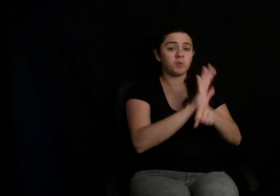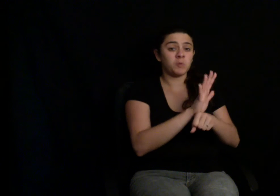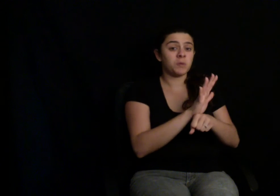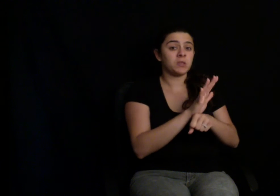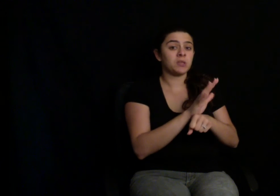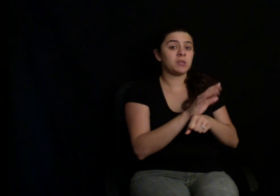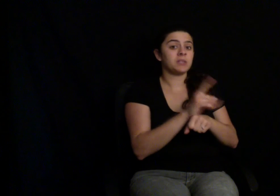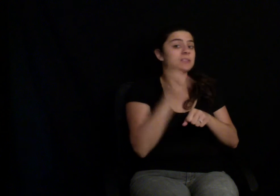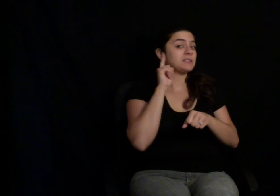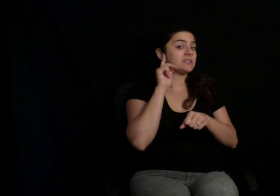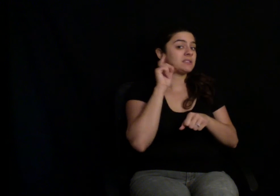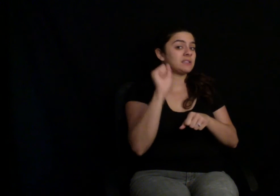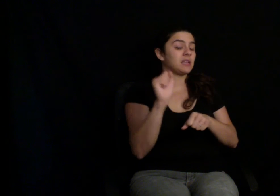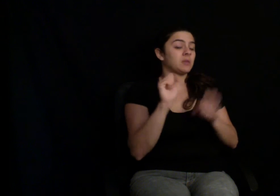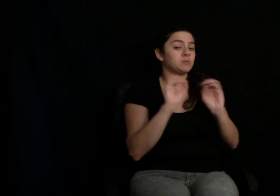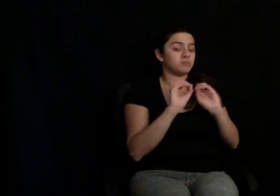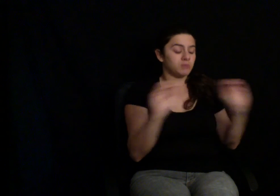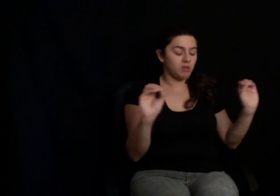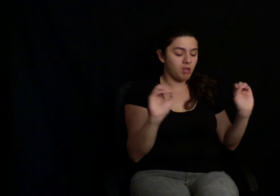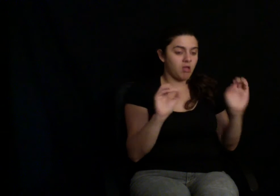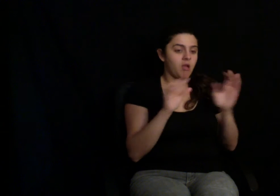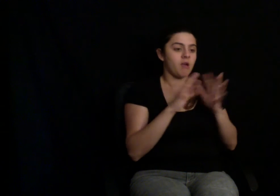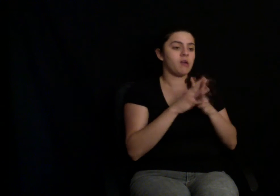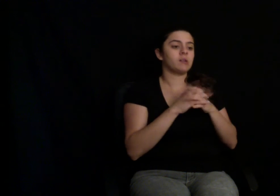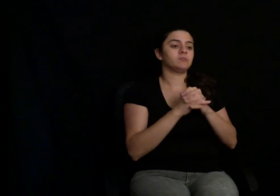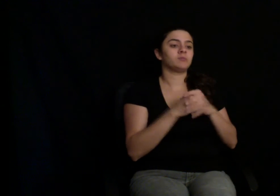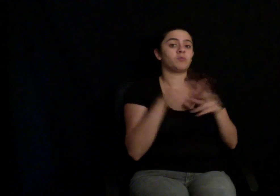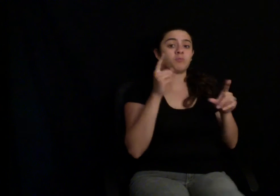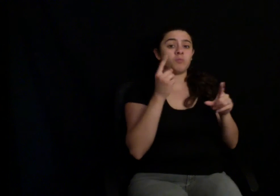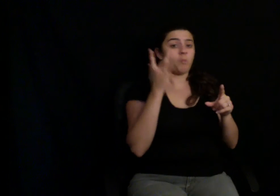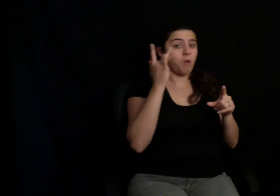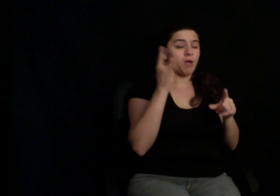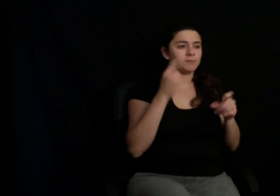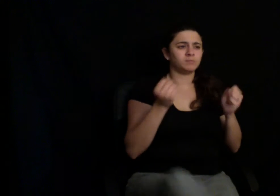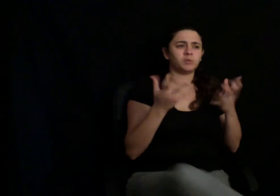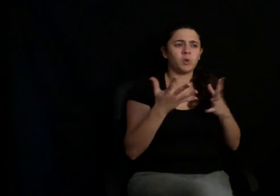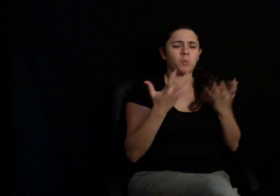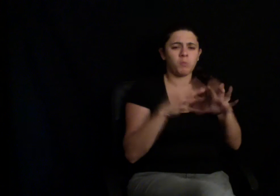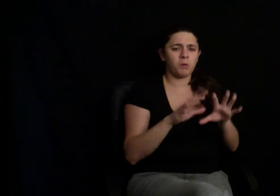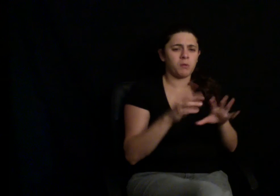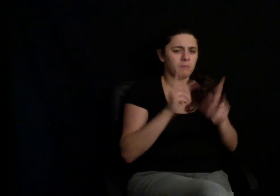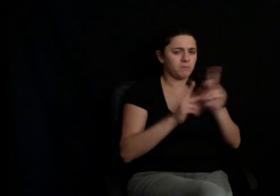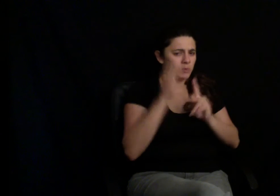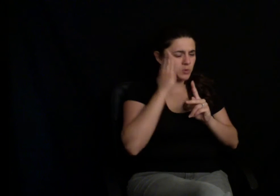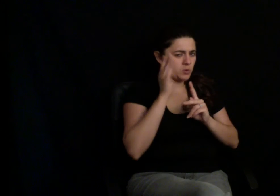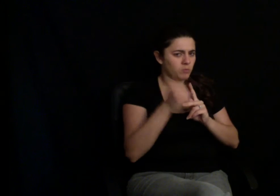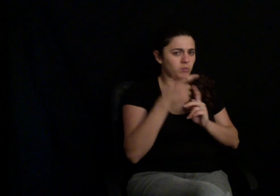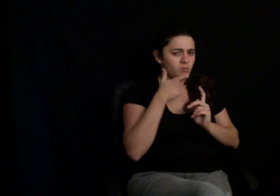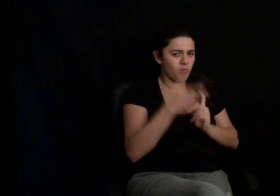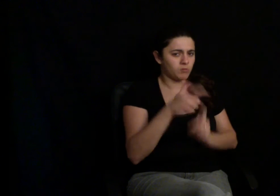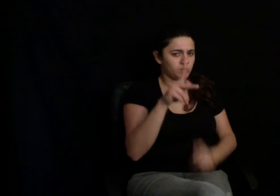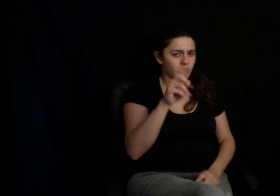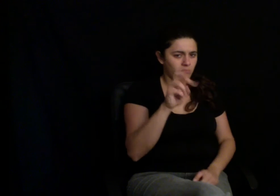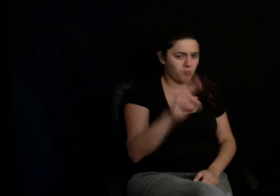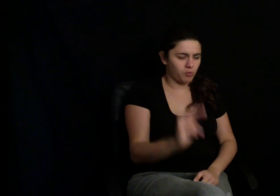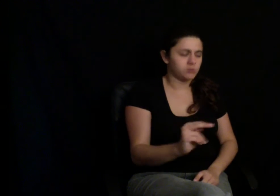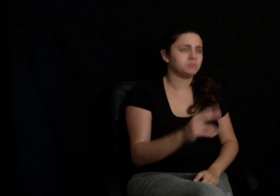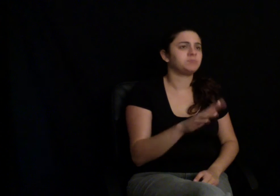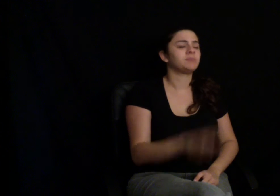then you won't have warning if somebody's about to bust in. So porn really involves one sense, whereas sex involves every